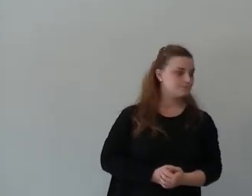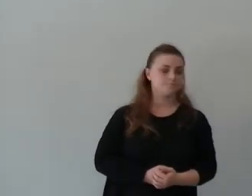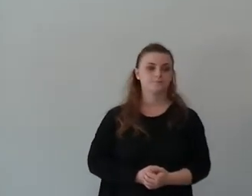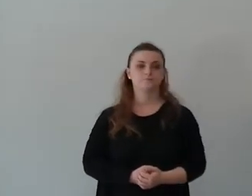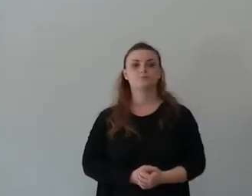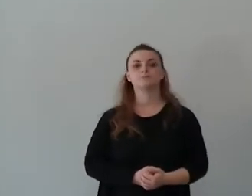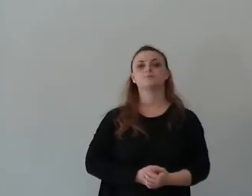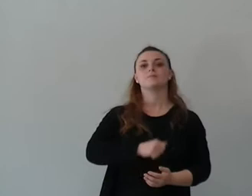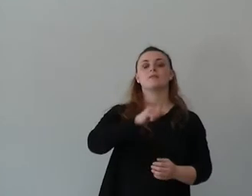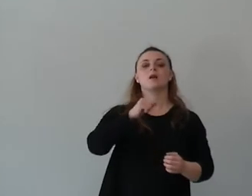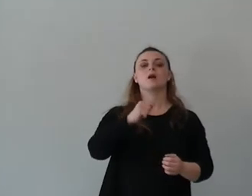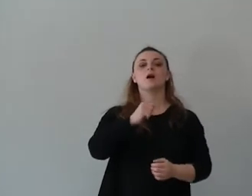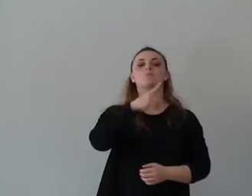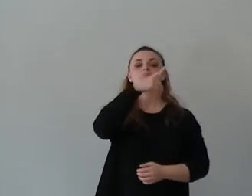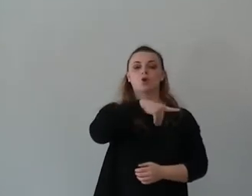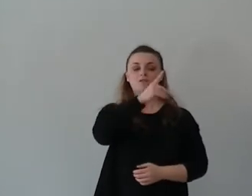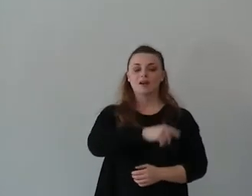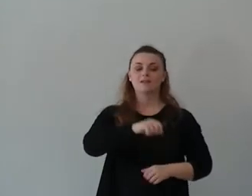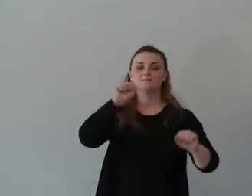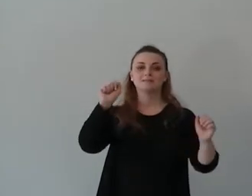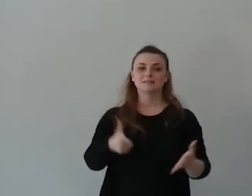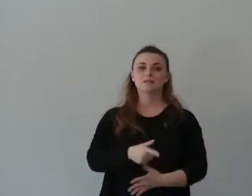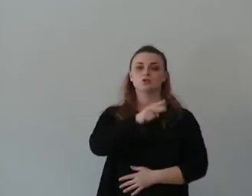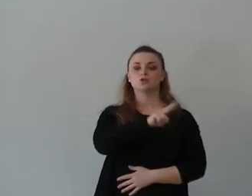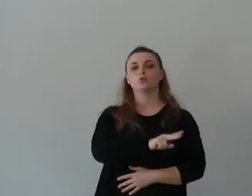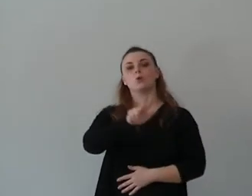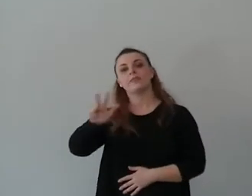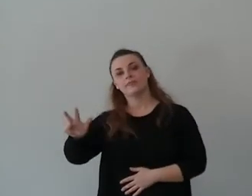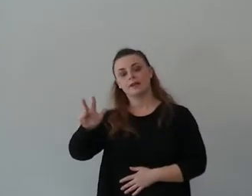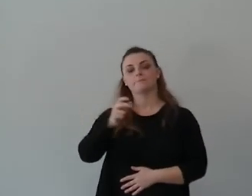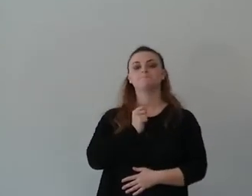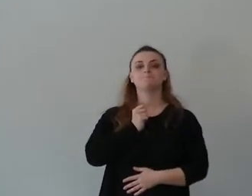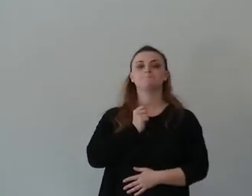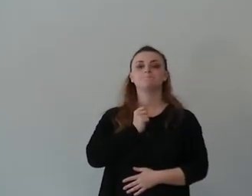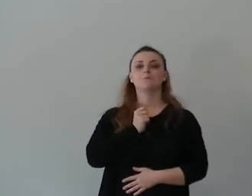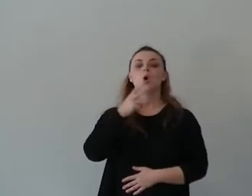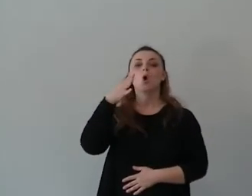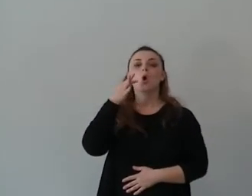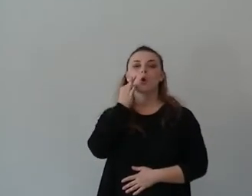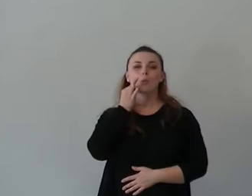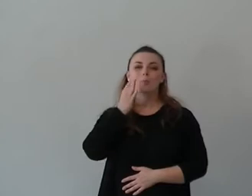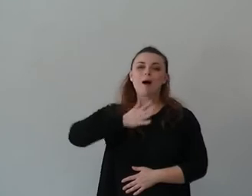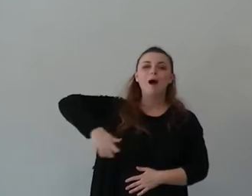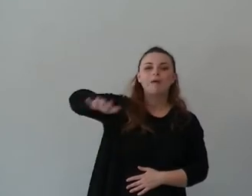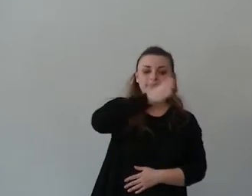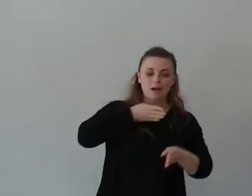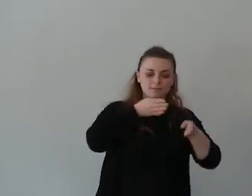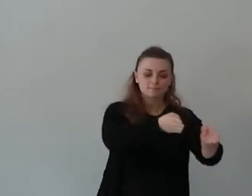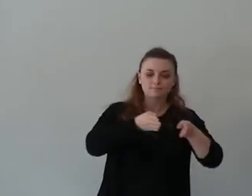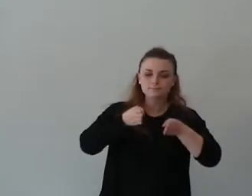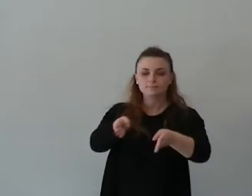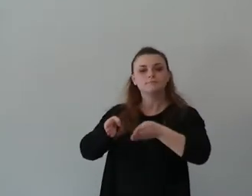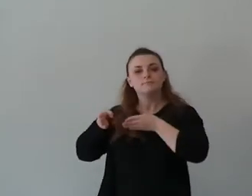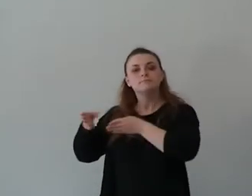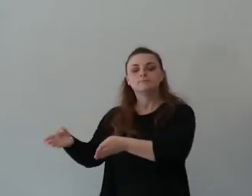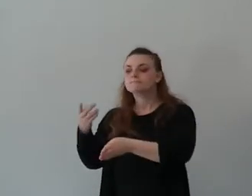Proverbi 16, versetti 2 e 3. Tutte le vie dell'uomo a lui sembrano pure, ma il Signore pesa gli